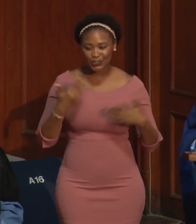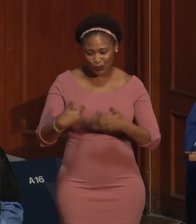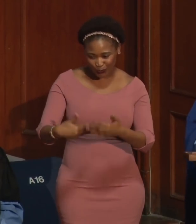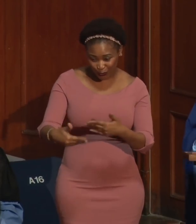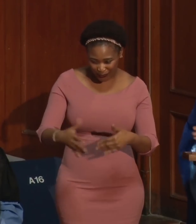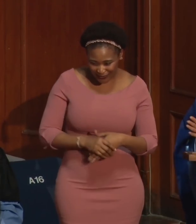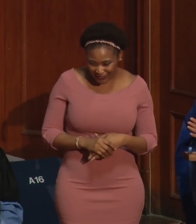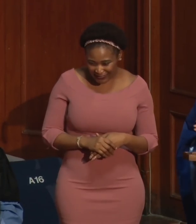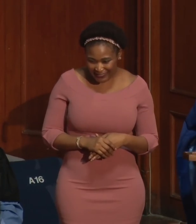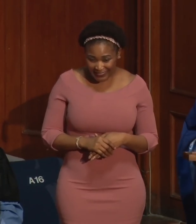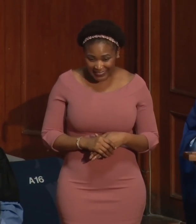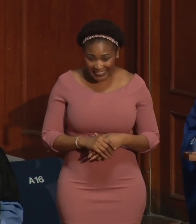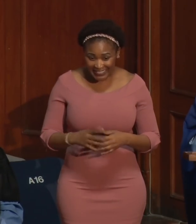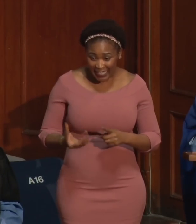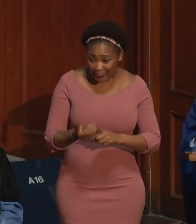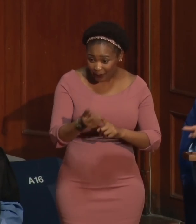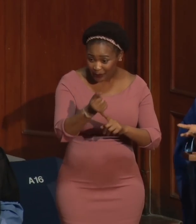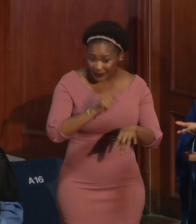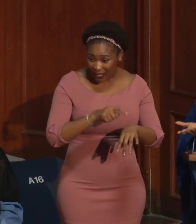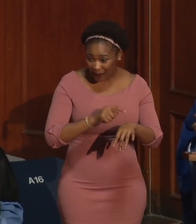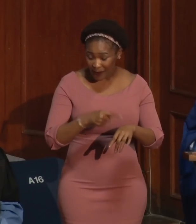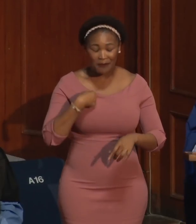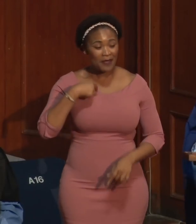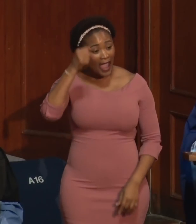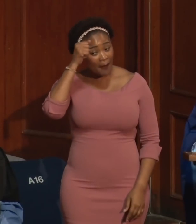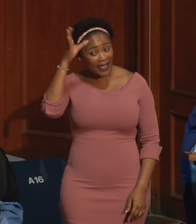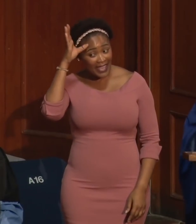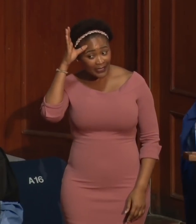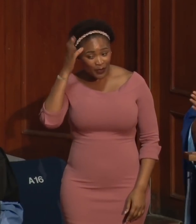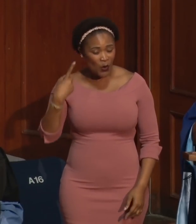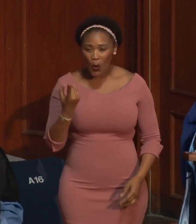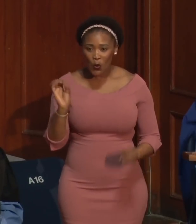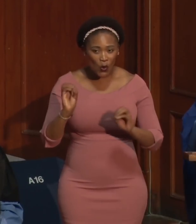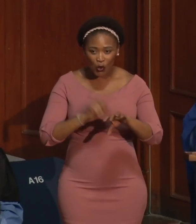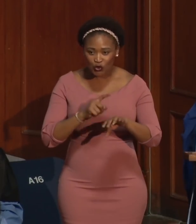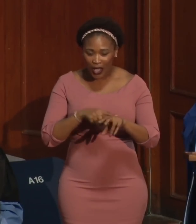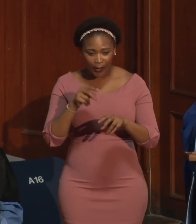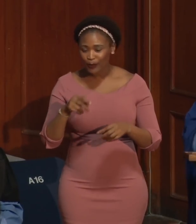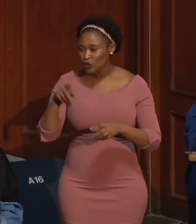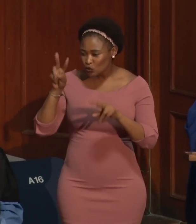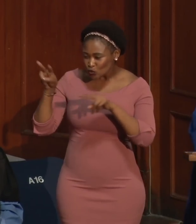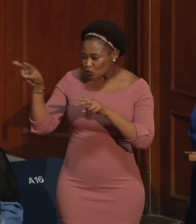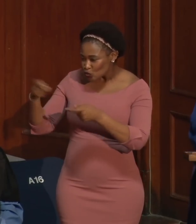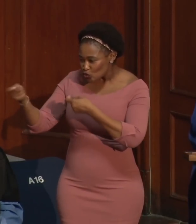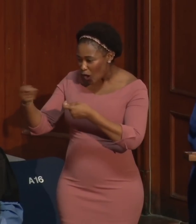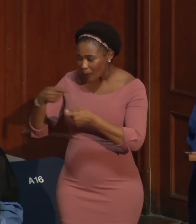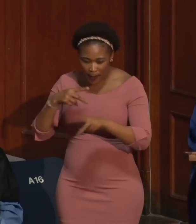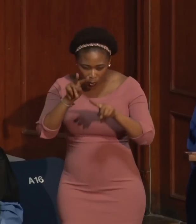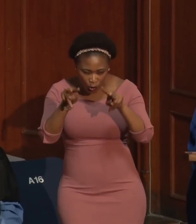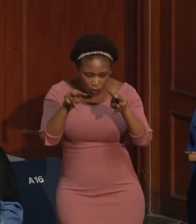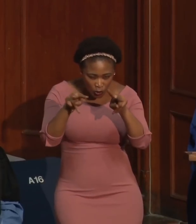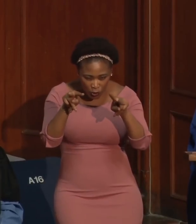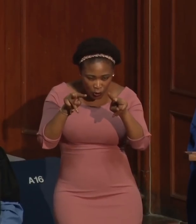forth. It's catch-up time. Me, I'm an academic, no time to shop. I look and then I just go and find exactly that